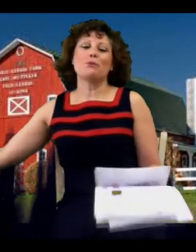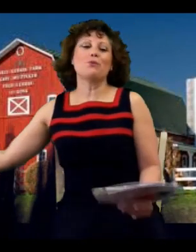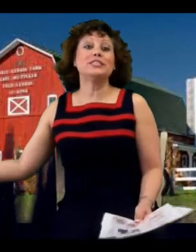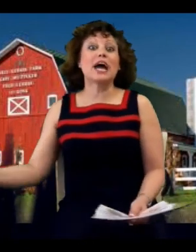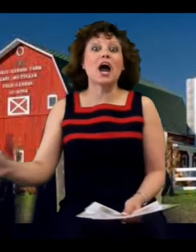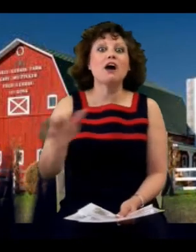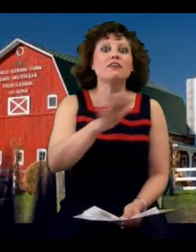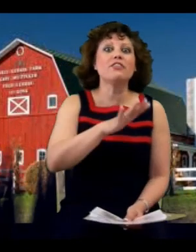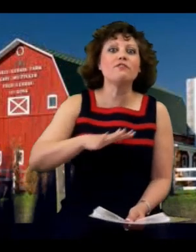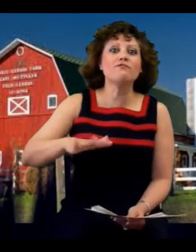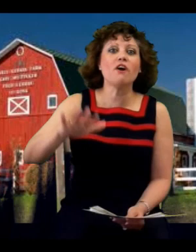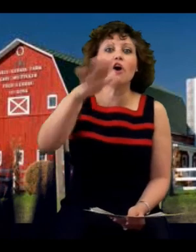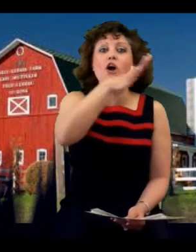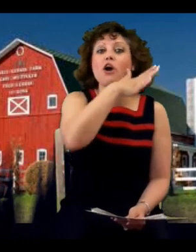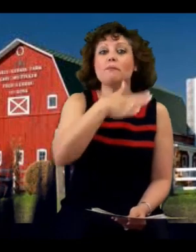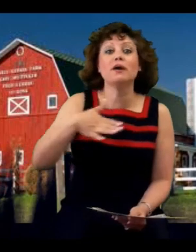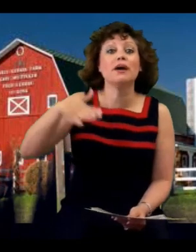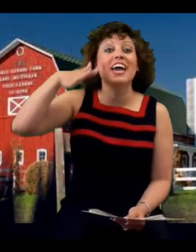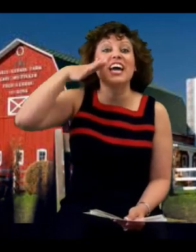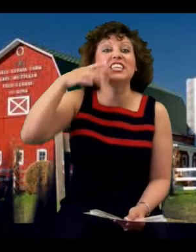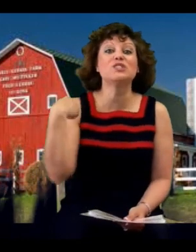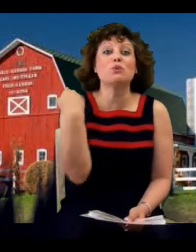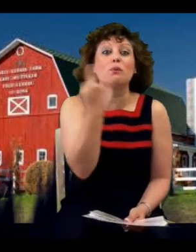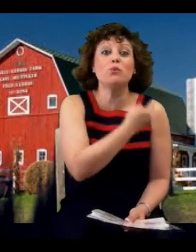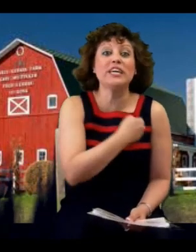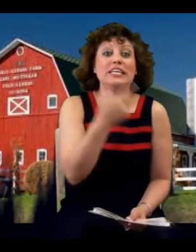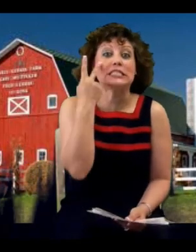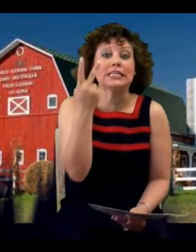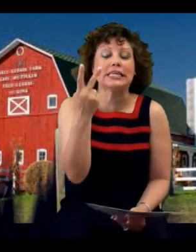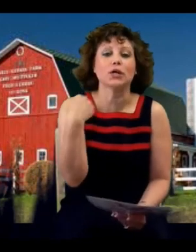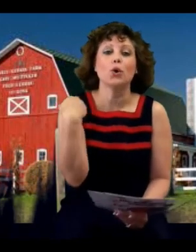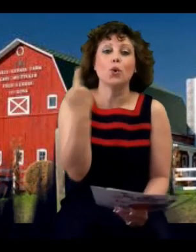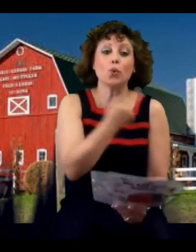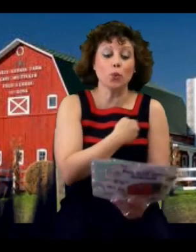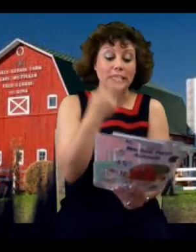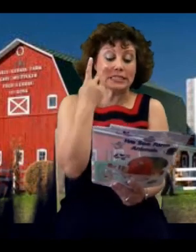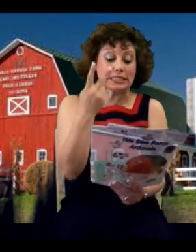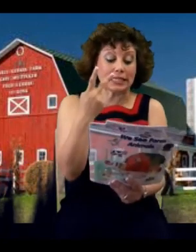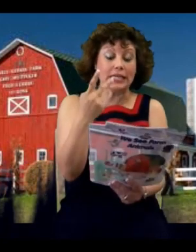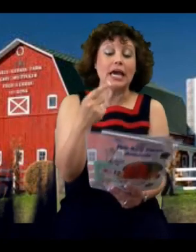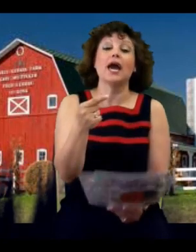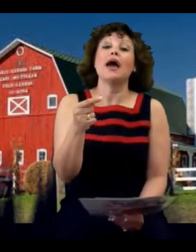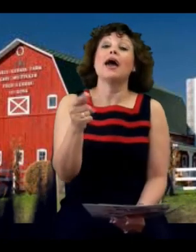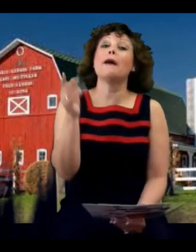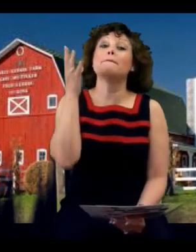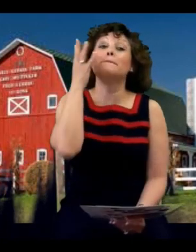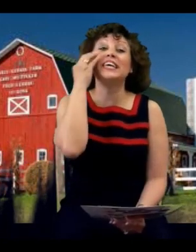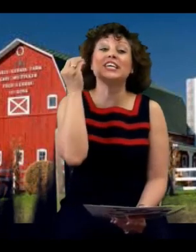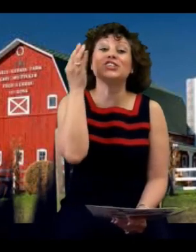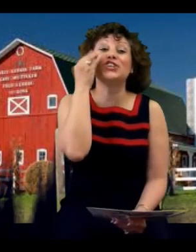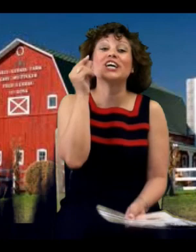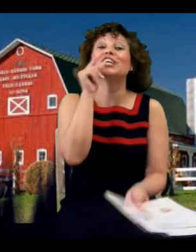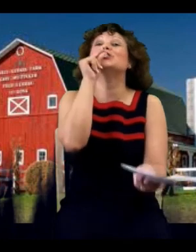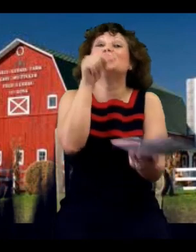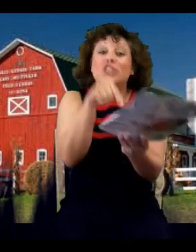We're down at the farm and this is what we see. We see a peach